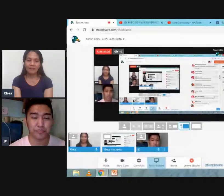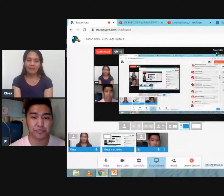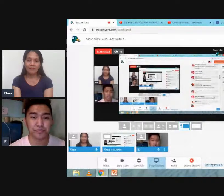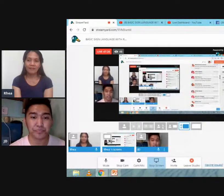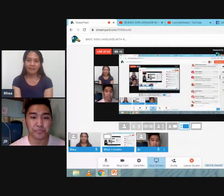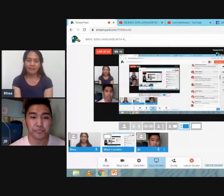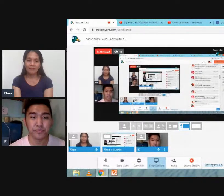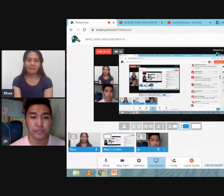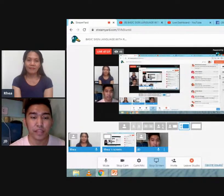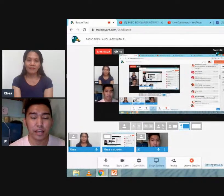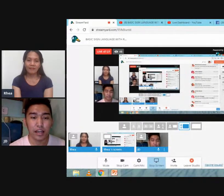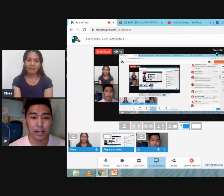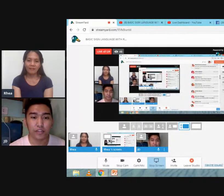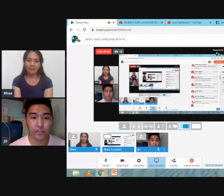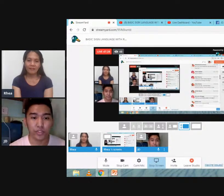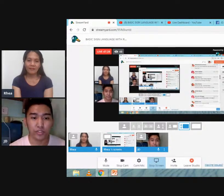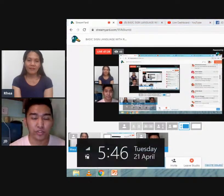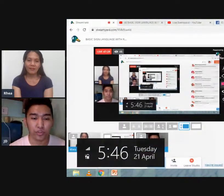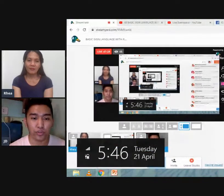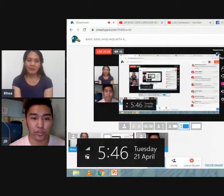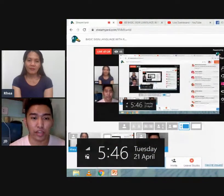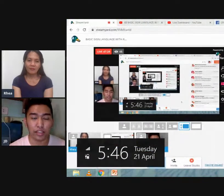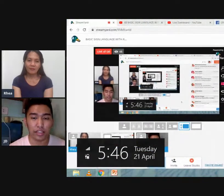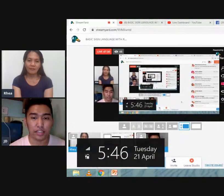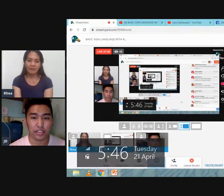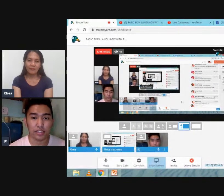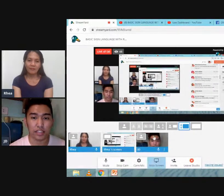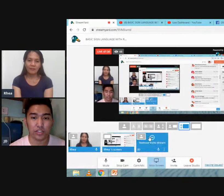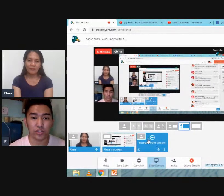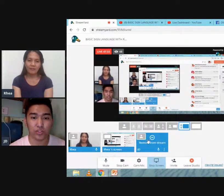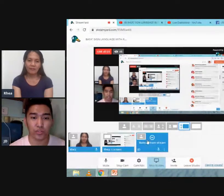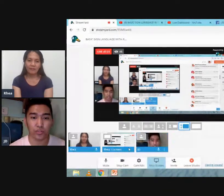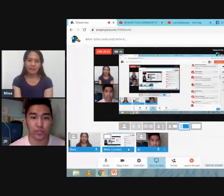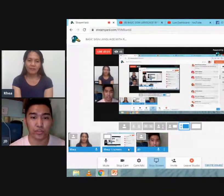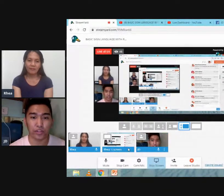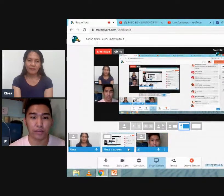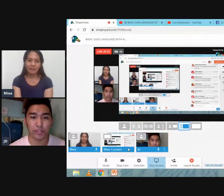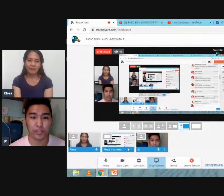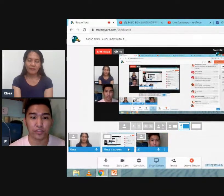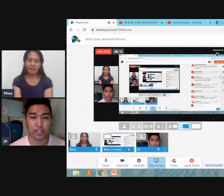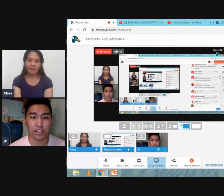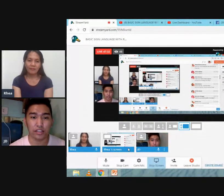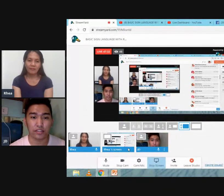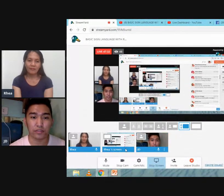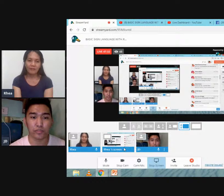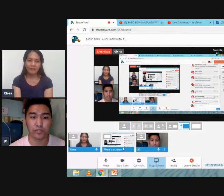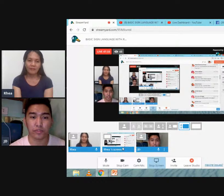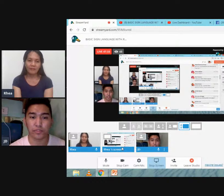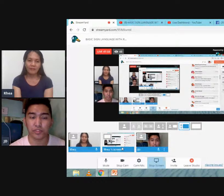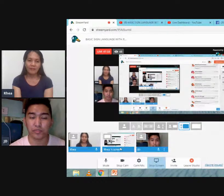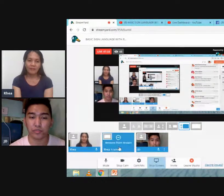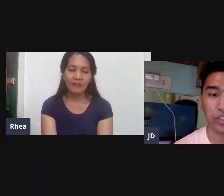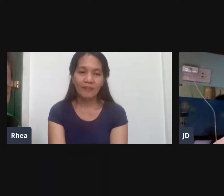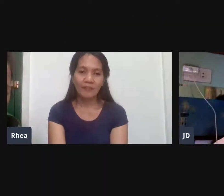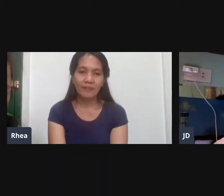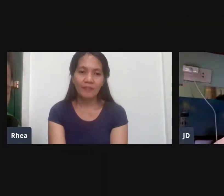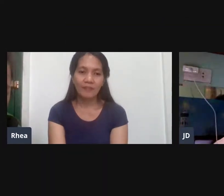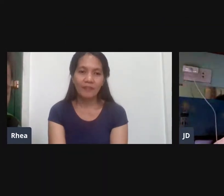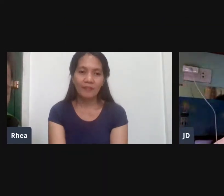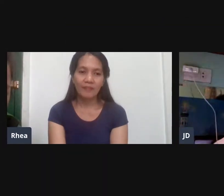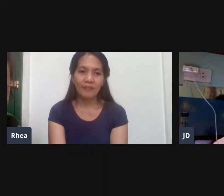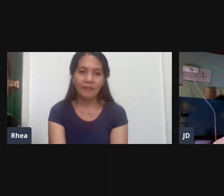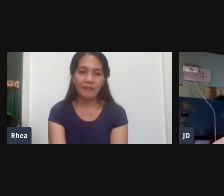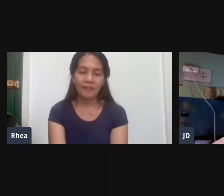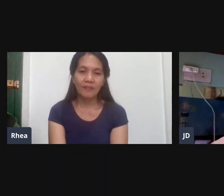ma'am. You don't need to show, ilagay sa stage yung screen, remove from screen mo na